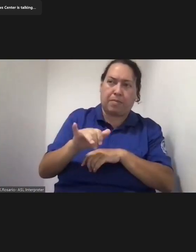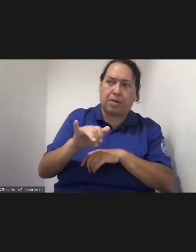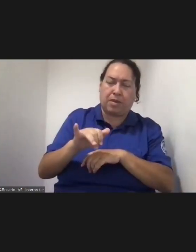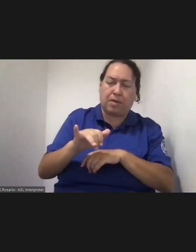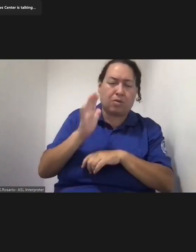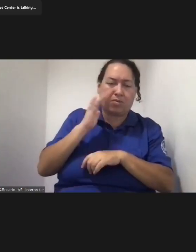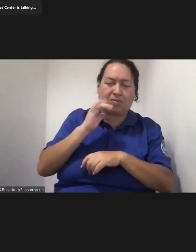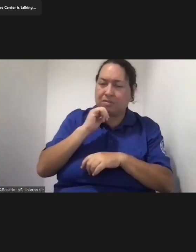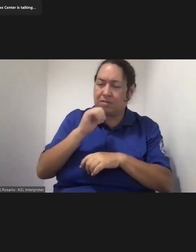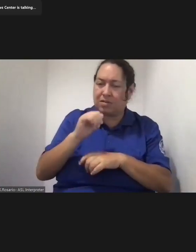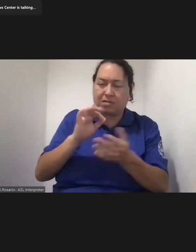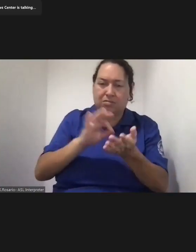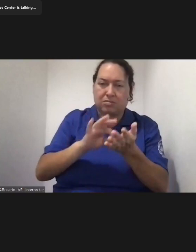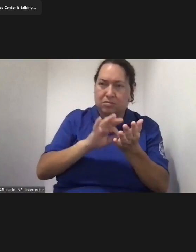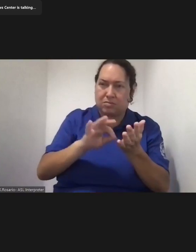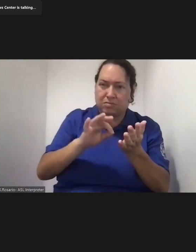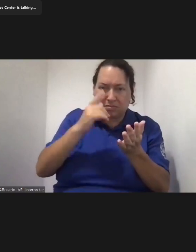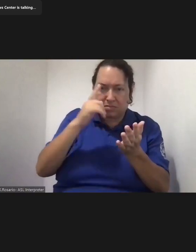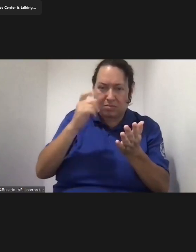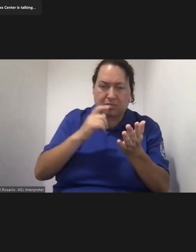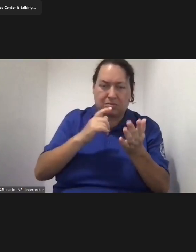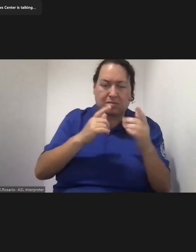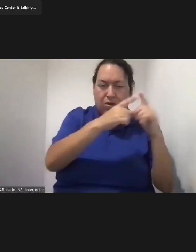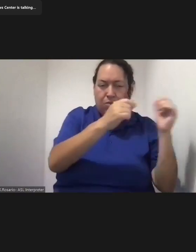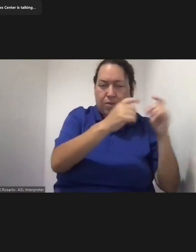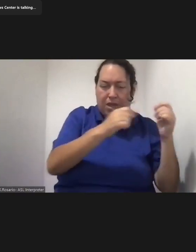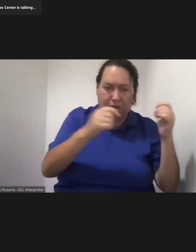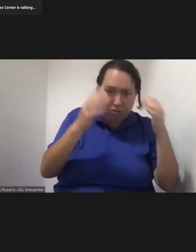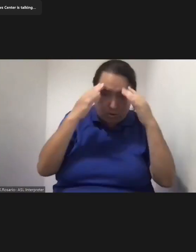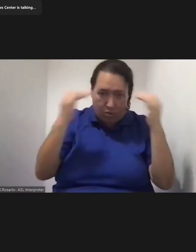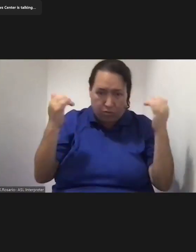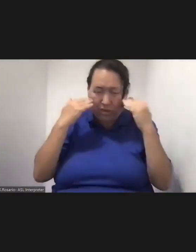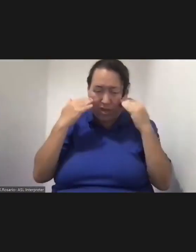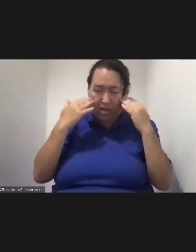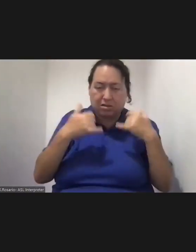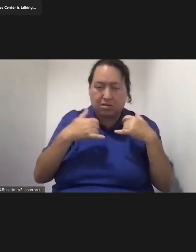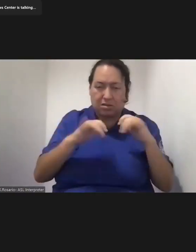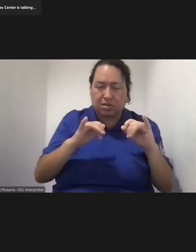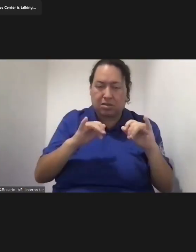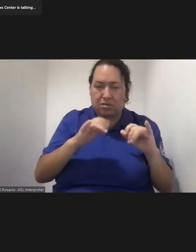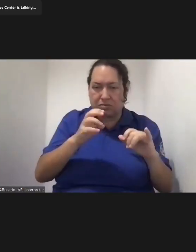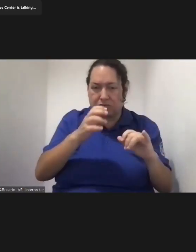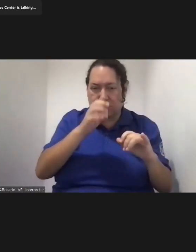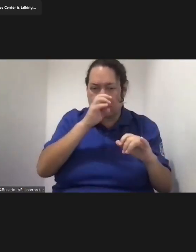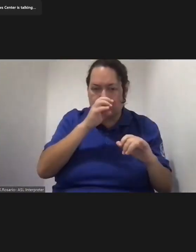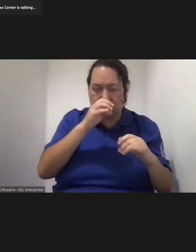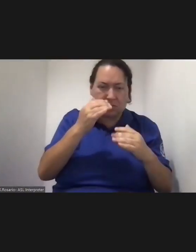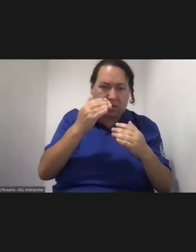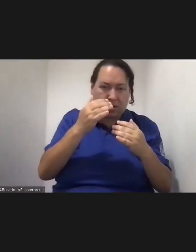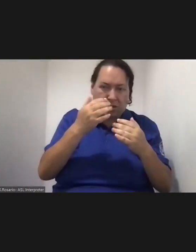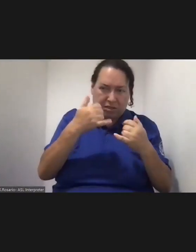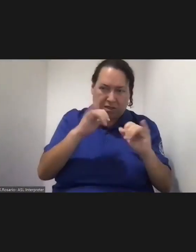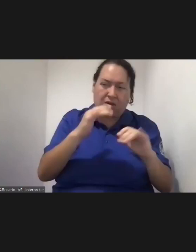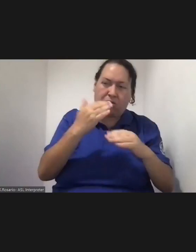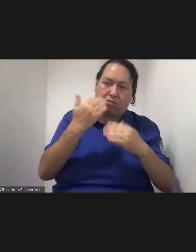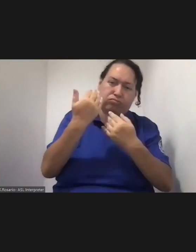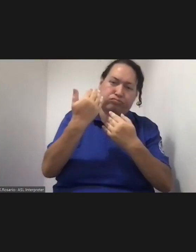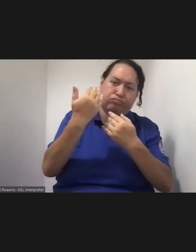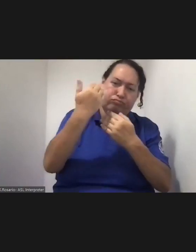our source markets like Japan and Korea are still restricting travel. What do you think of that? Can you comment on